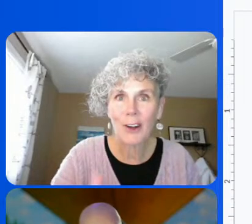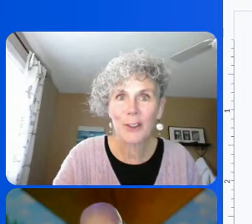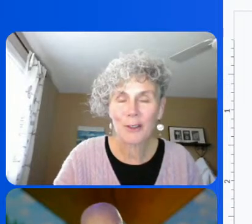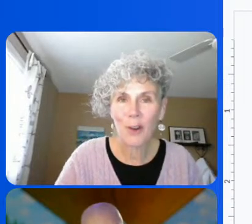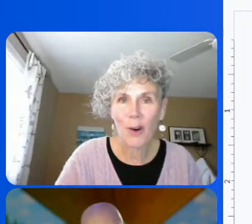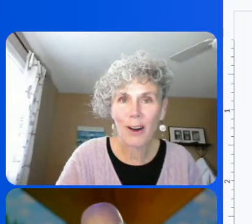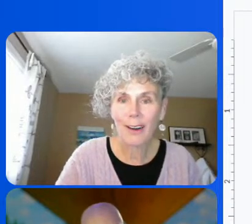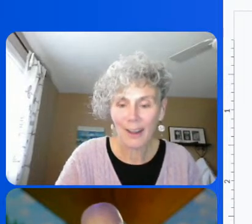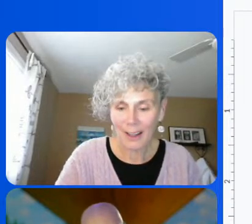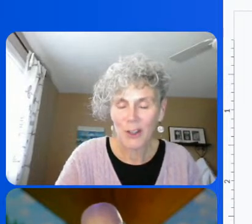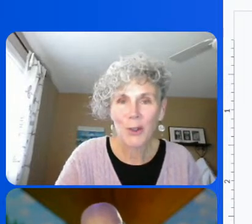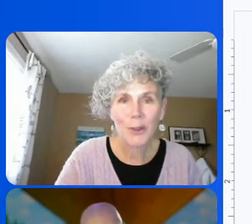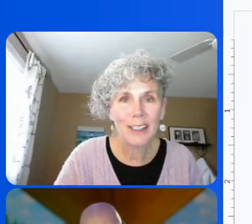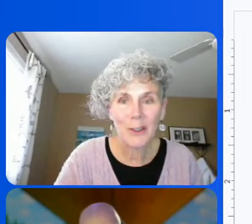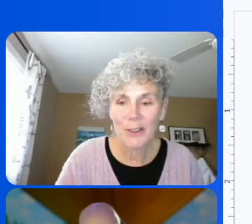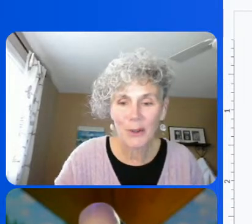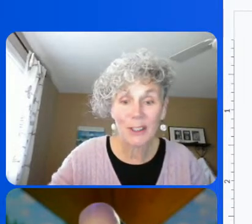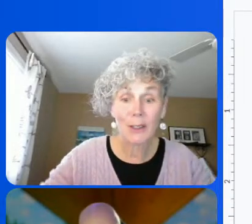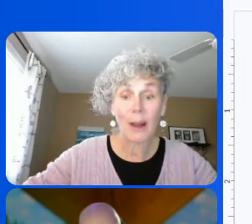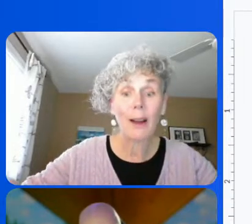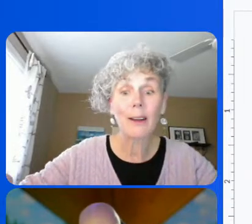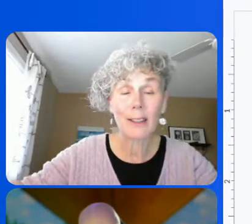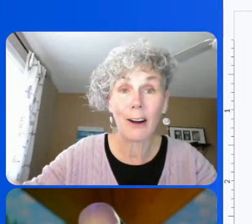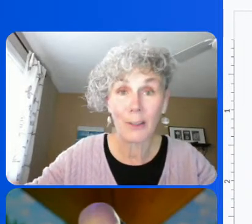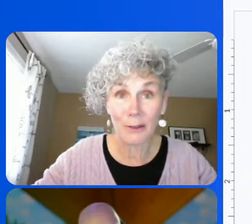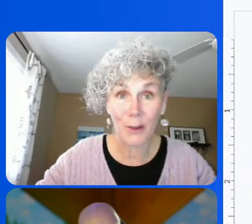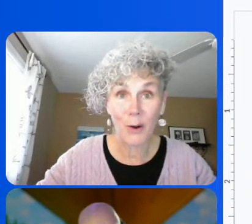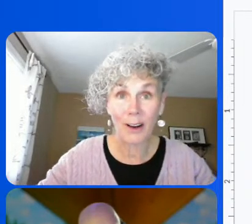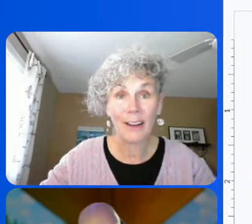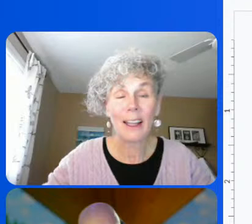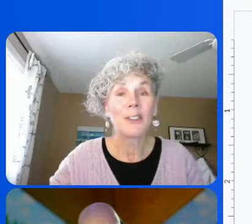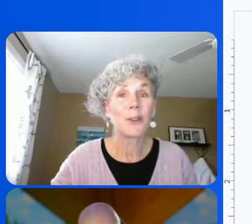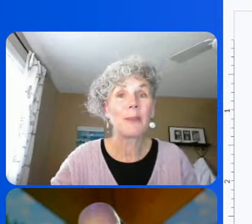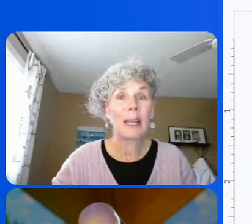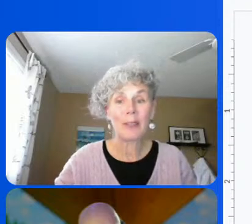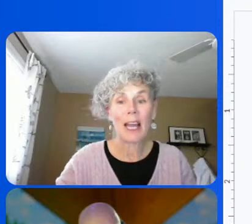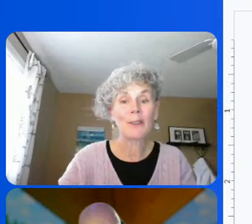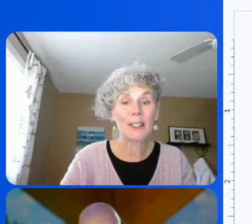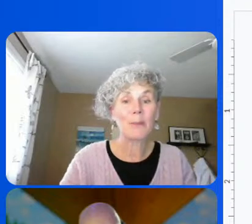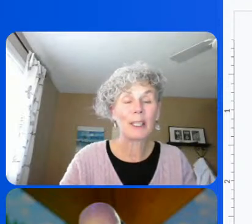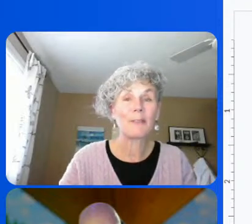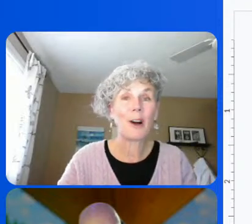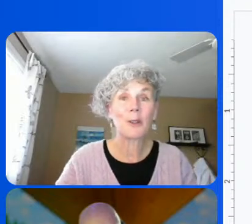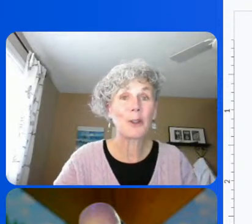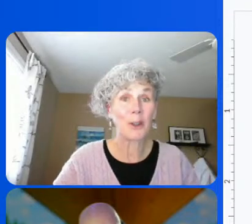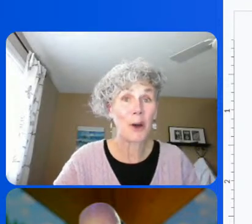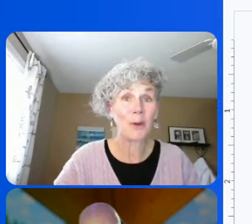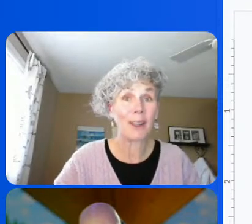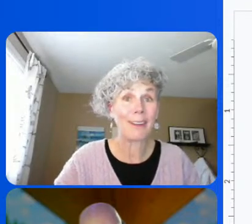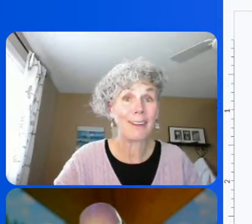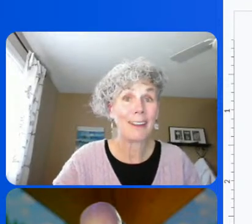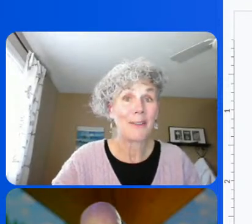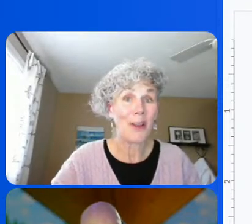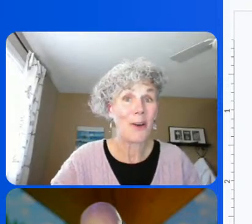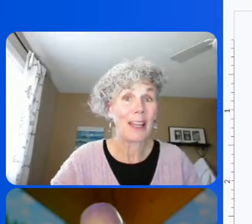your floor, you can use those squares on the floor to be able to have somebody follow your coding. Okay,